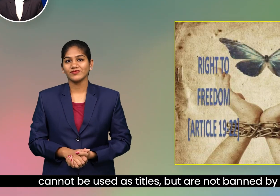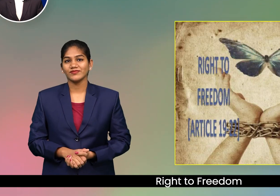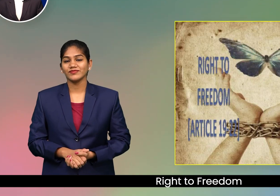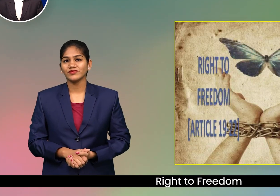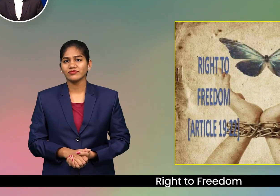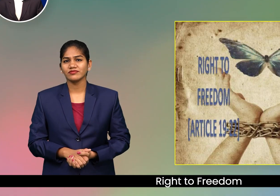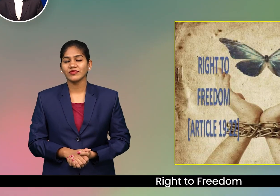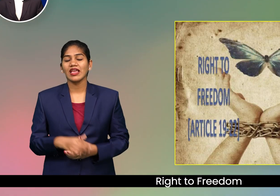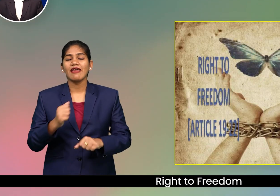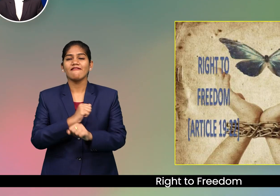Right to freedom.